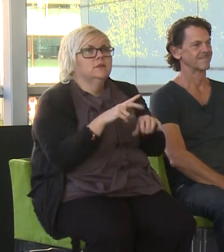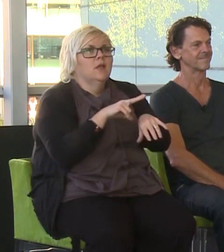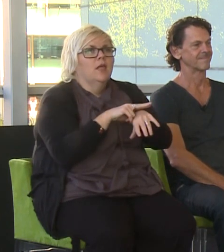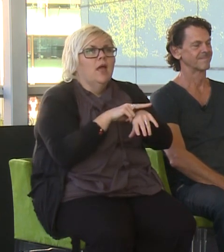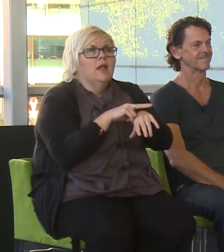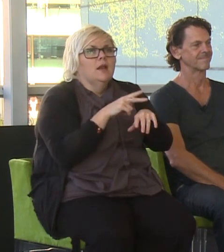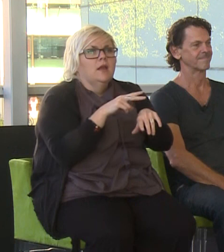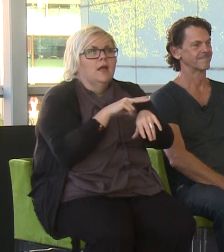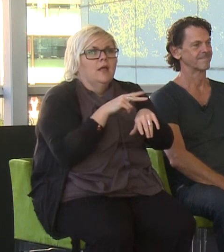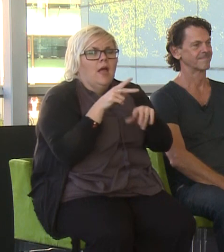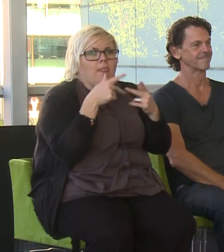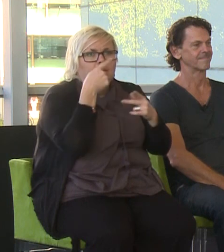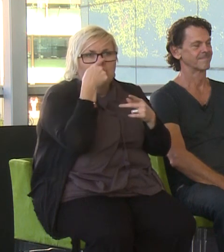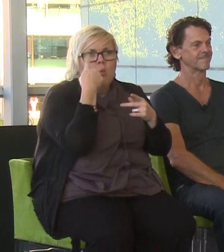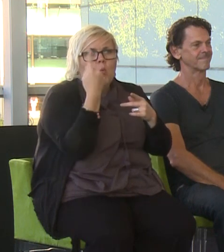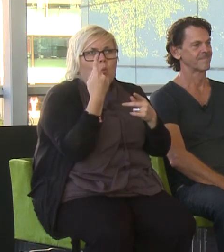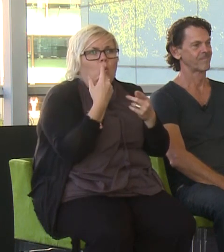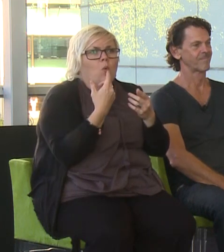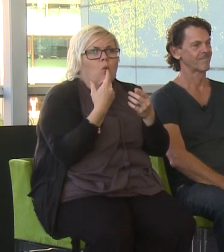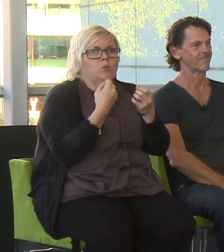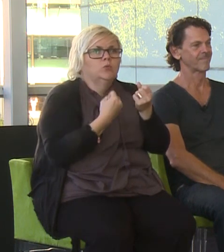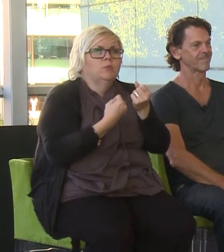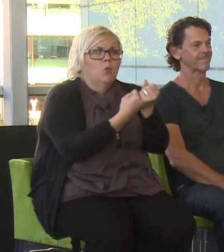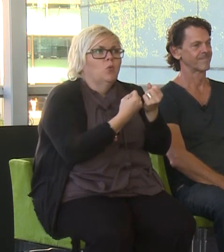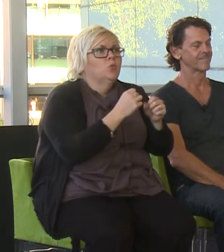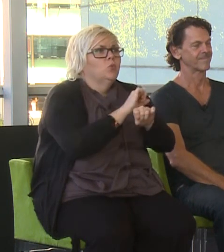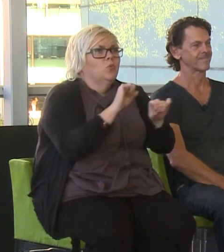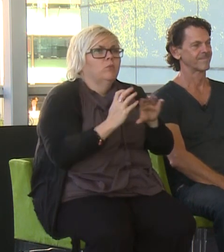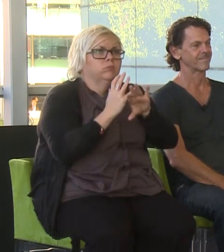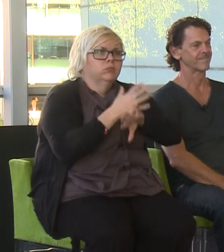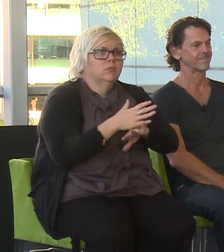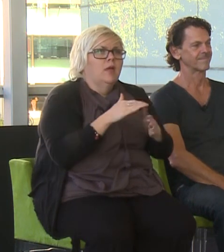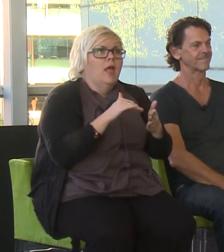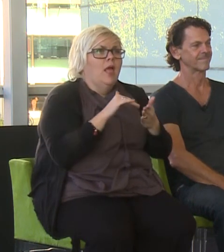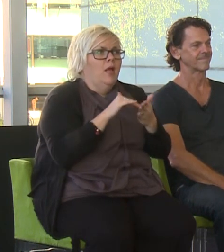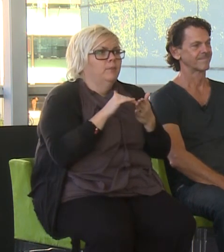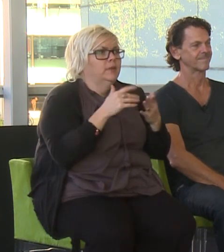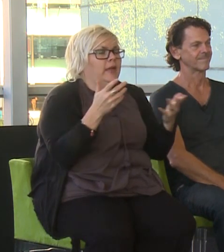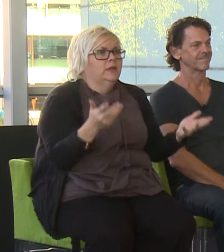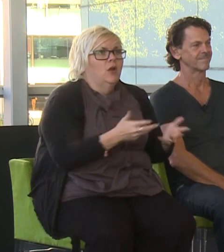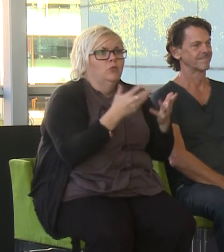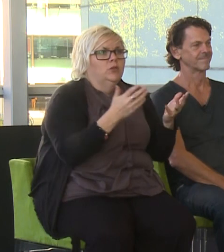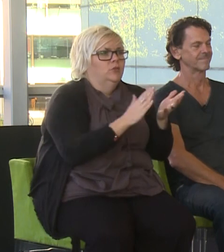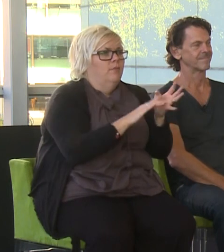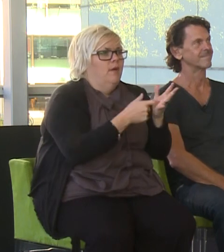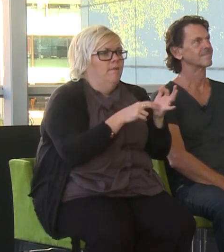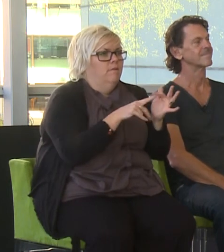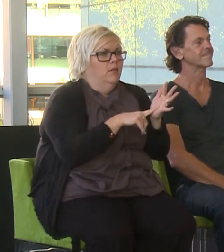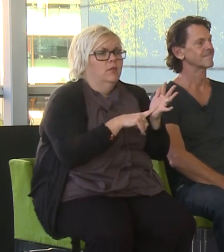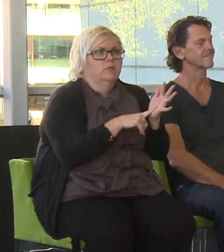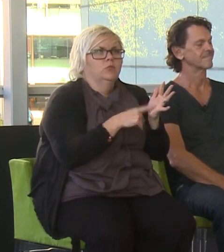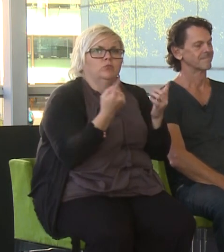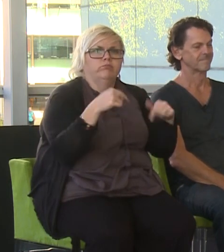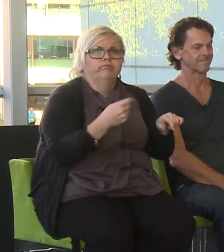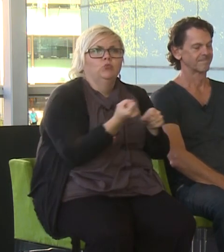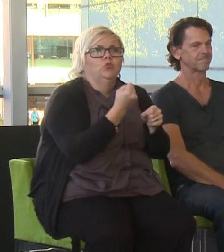generous support of our film industry. Your investment has helped encourage globally successful companies like Marvel to produce